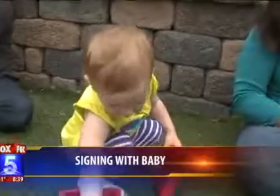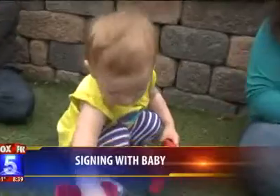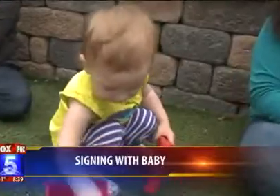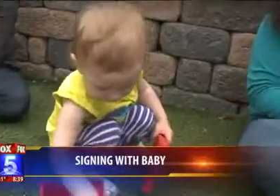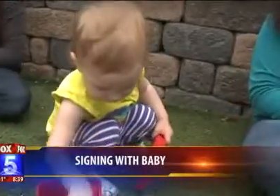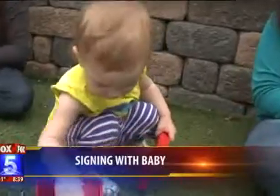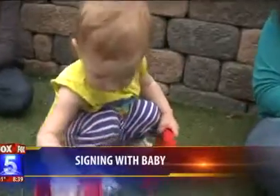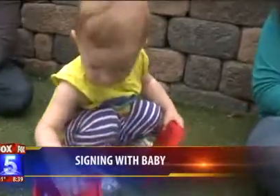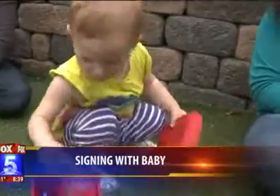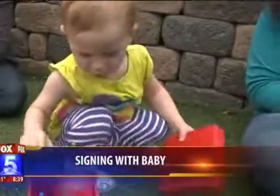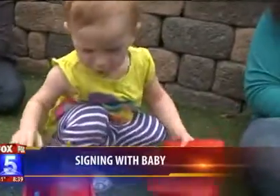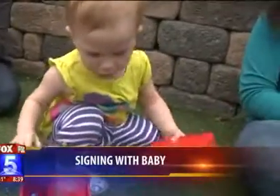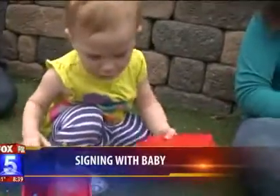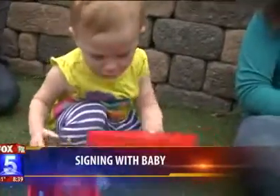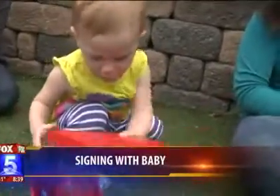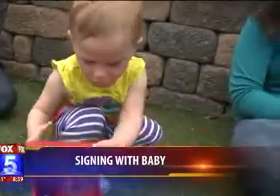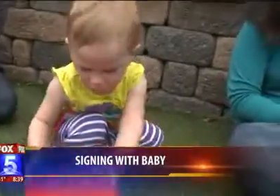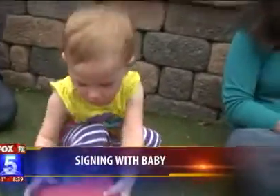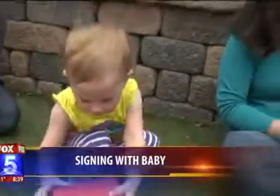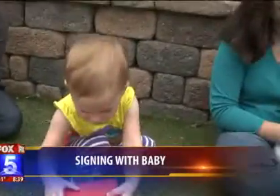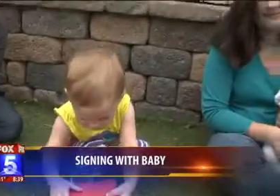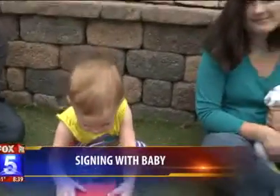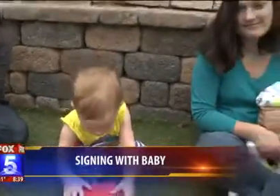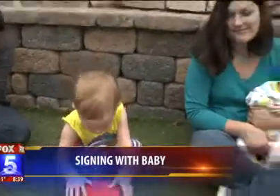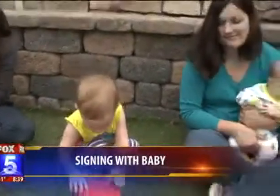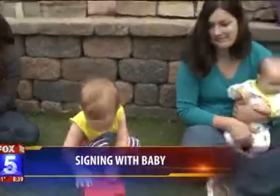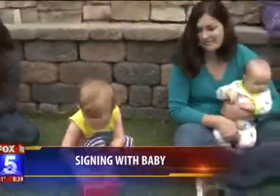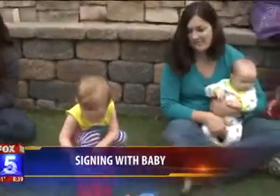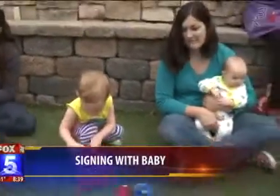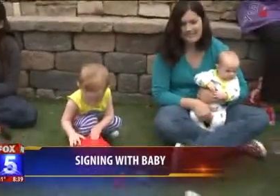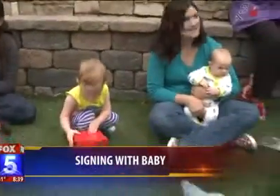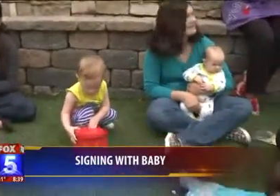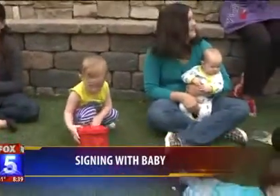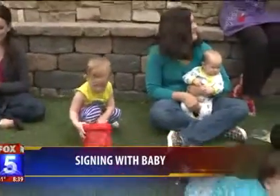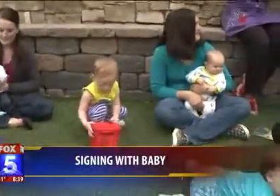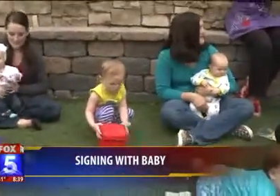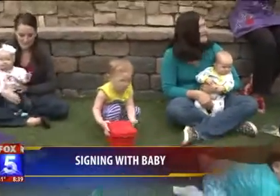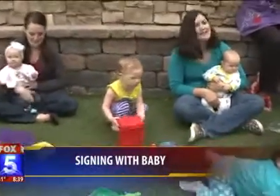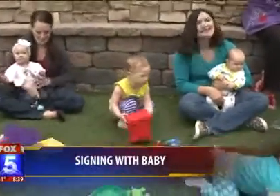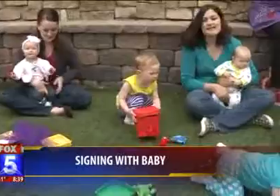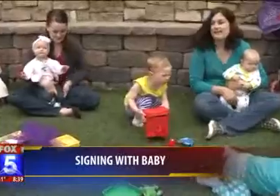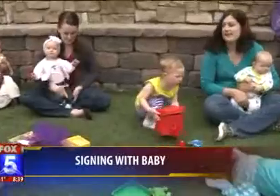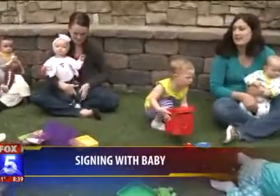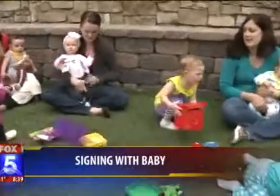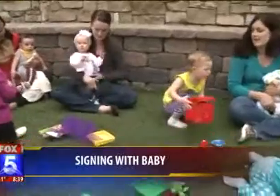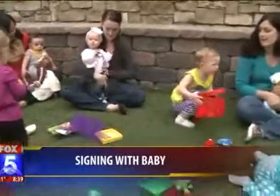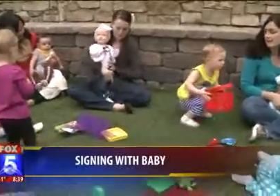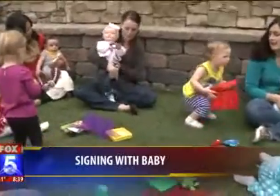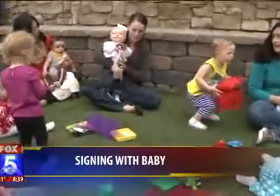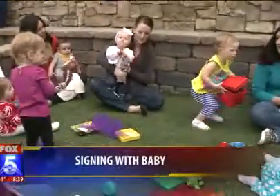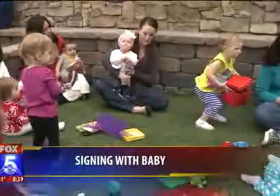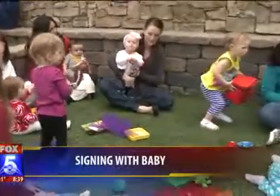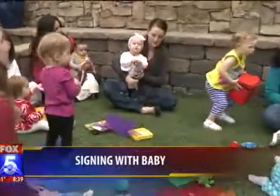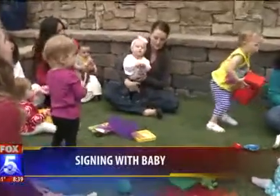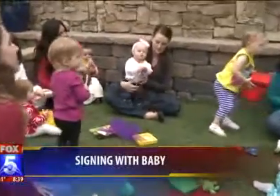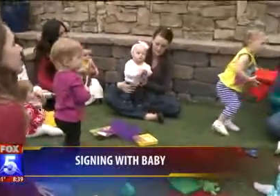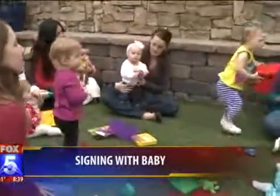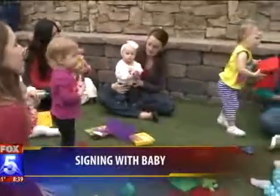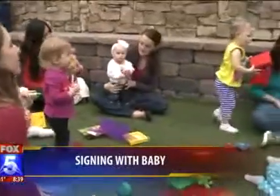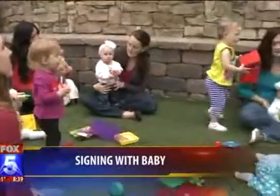class yes. to learn how to do this. Hi, mommies, thank you for bringing your babies in. I know how difficult and challenging that may be. Can you show us how this works? Sure. Okay.